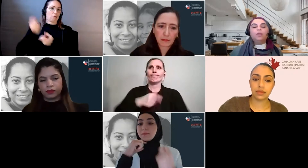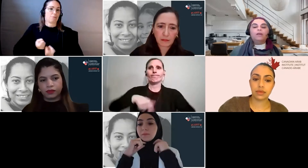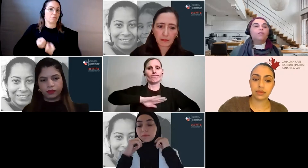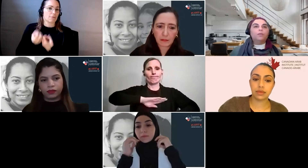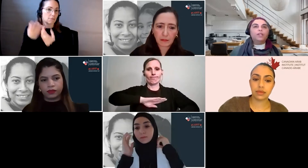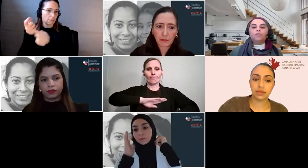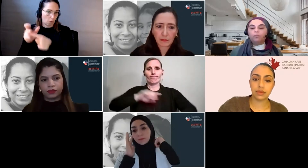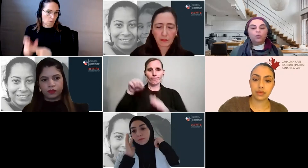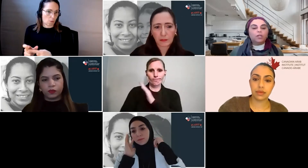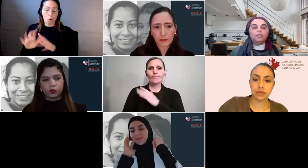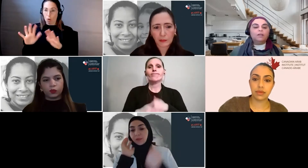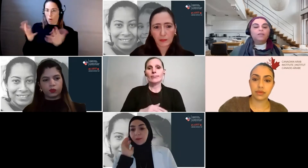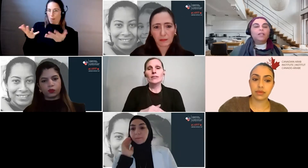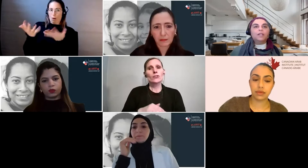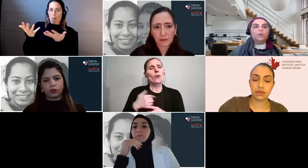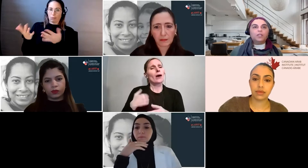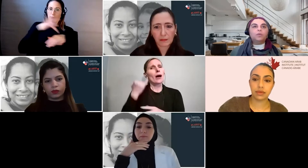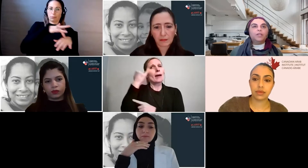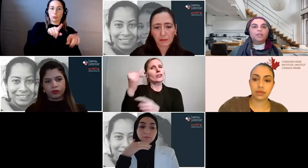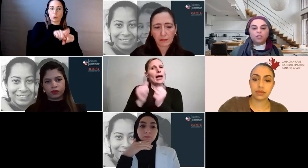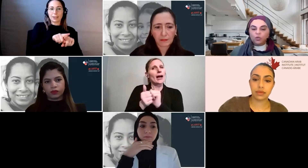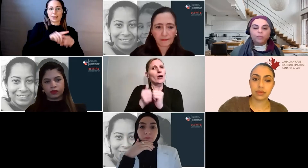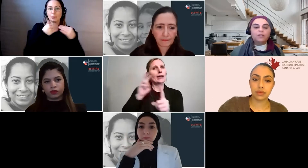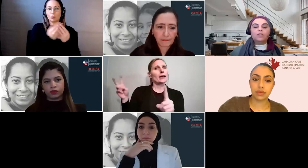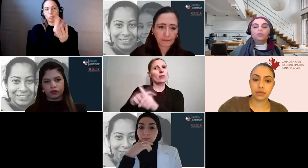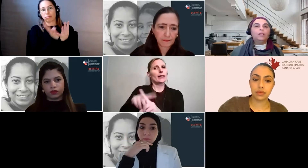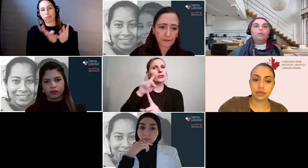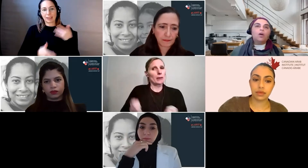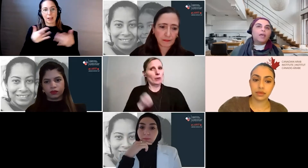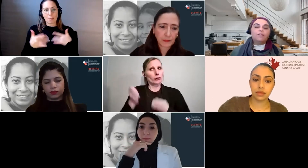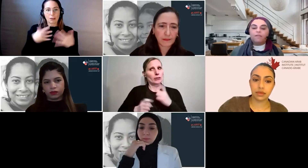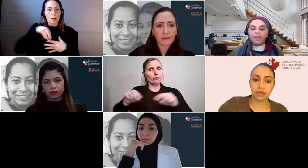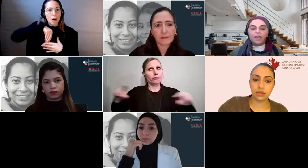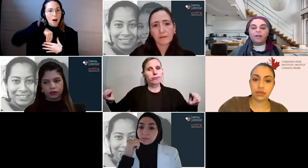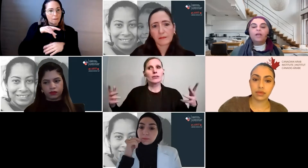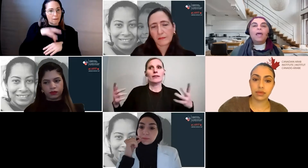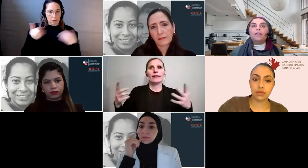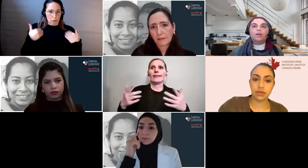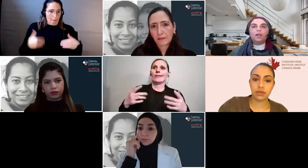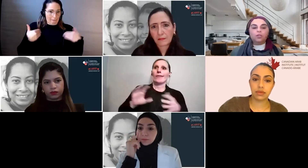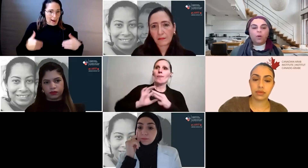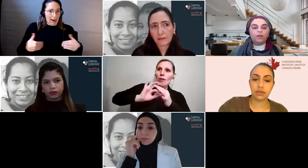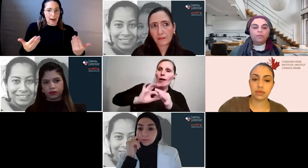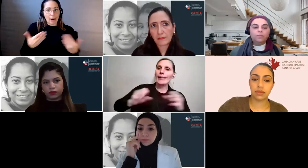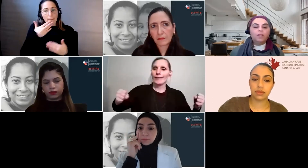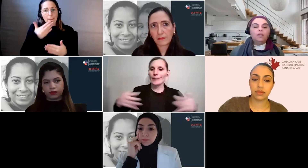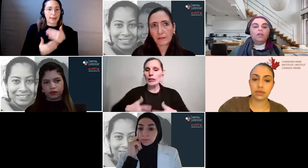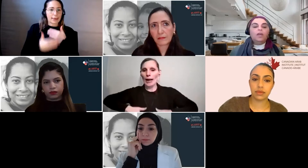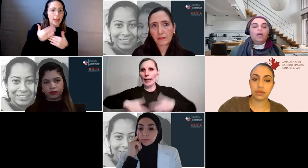can apply for the range of emotions and feelings that we experience as humans, including belonging, fear, anger, and so